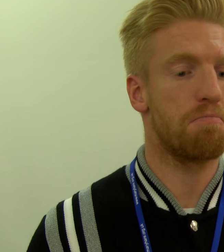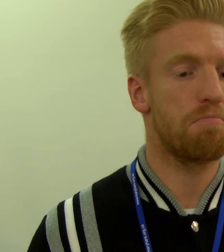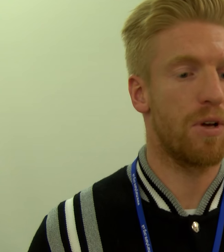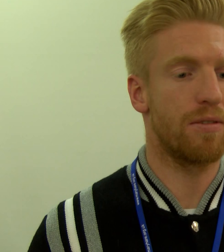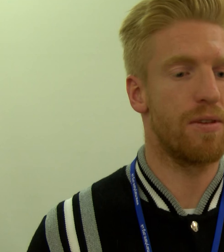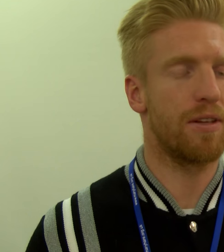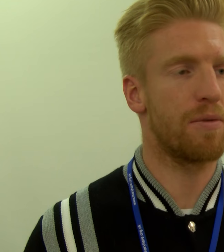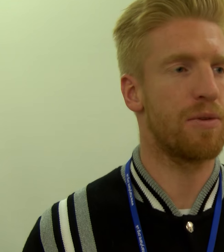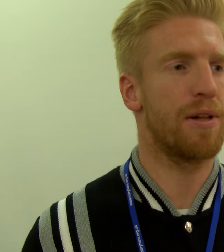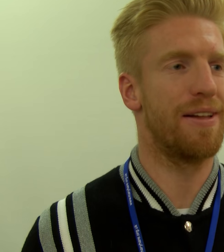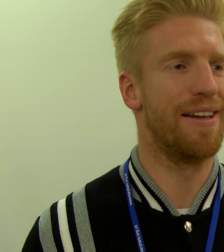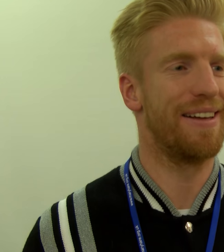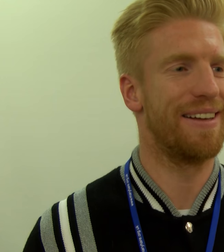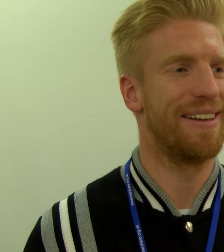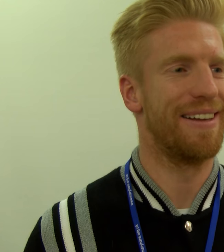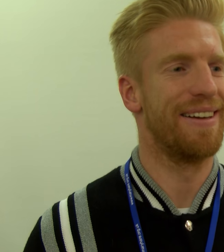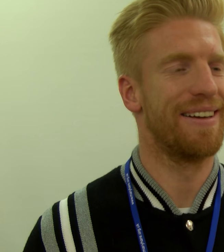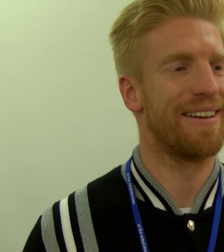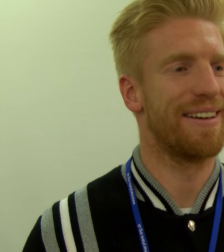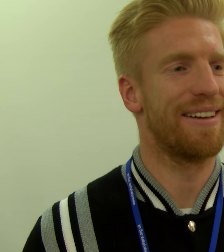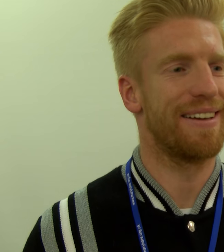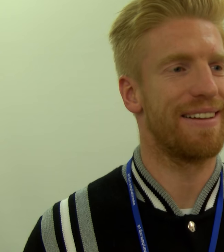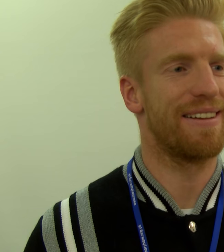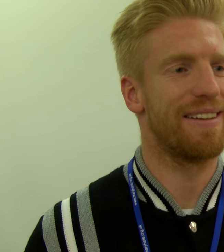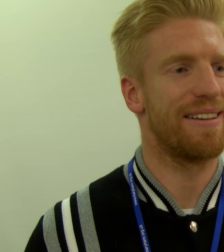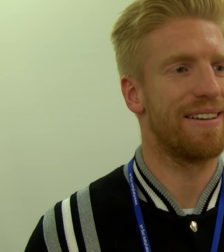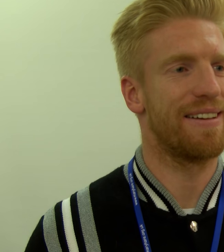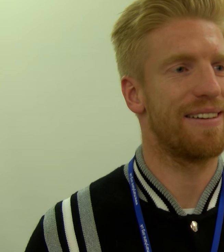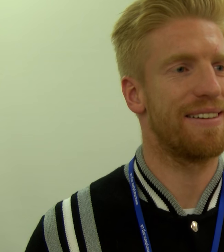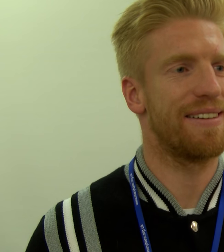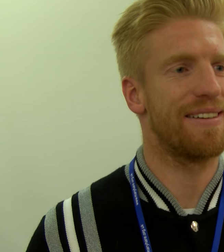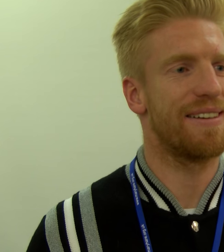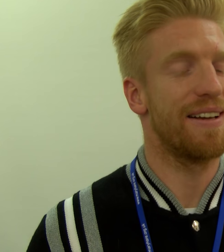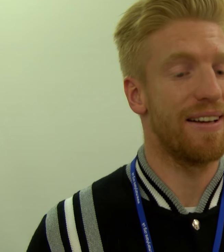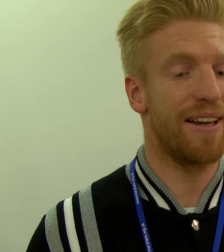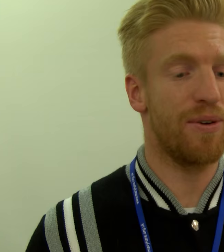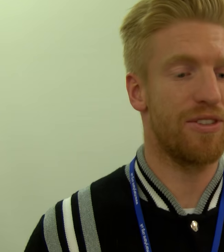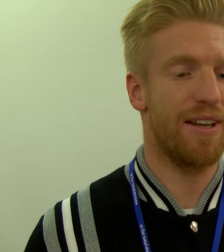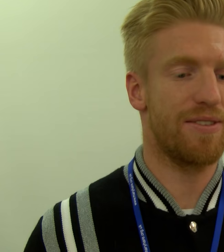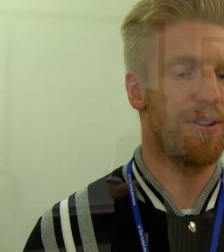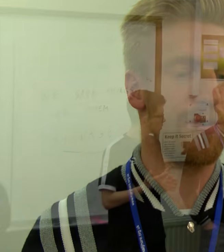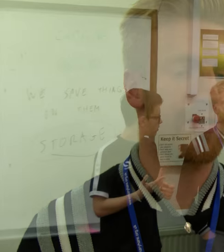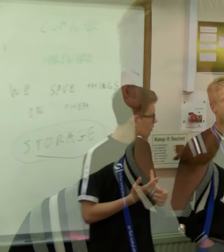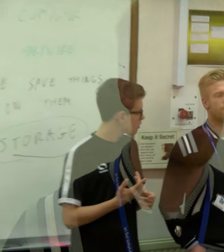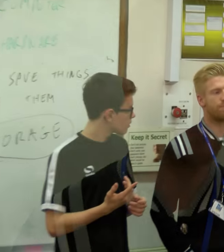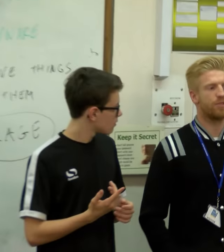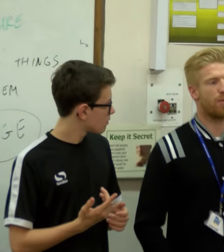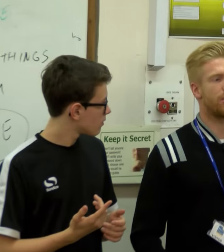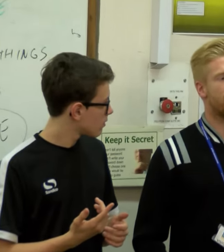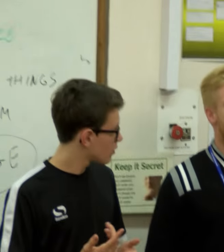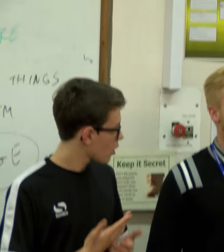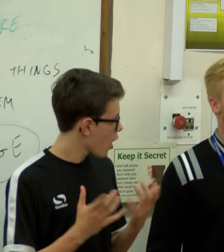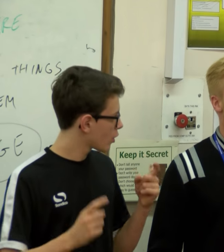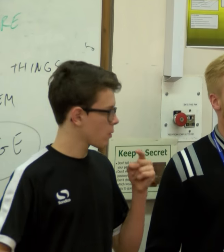I think it went well. Yeah we had a good Q&A, a couple of cheeky questions as well weren't there? Yeah there was, yeah it's good